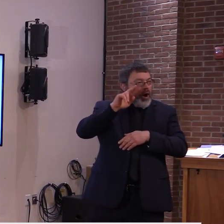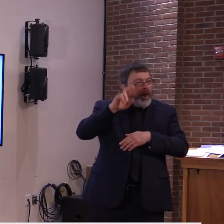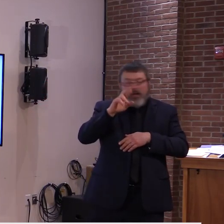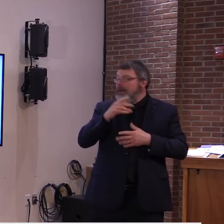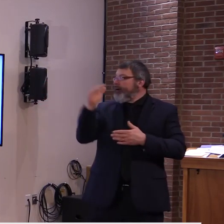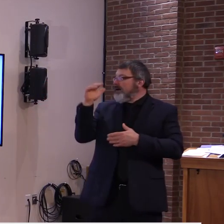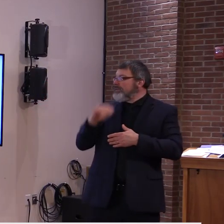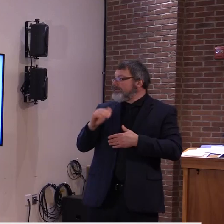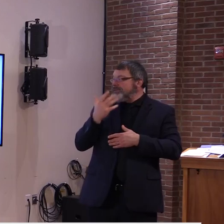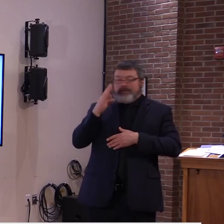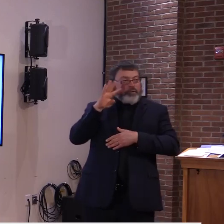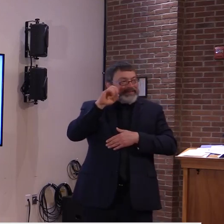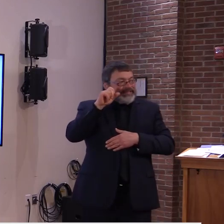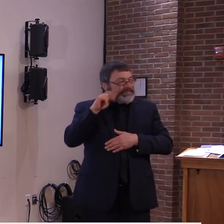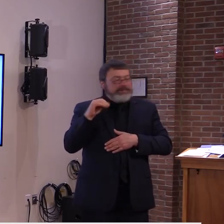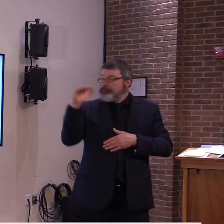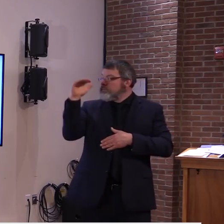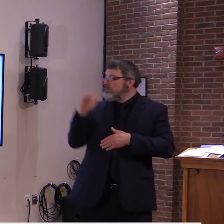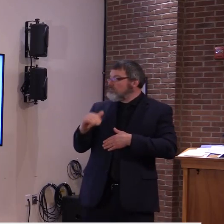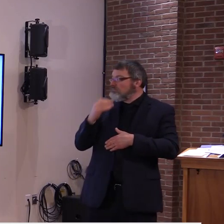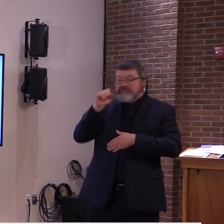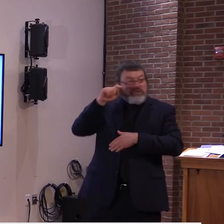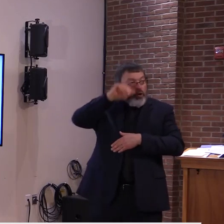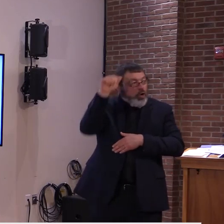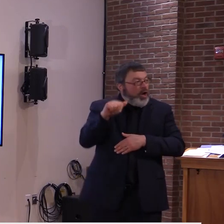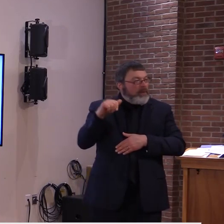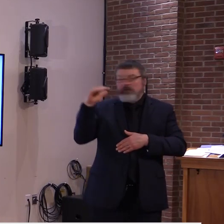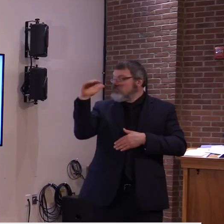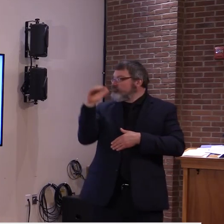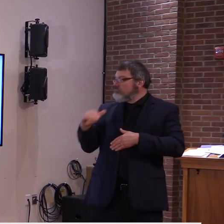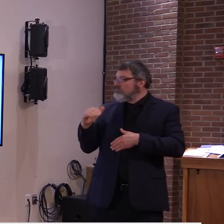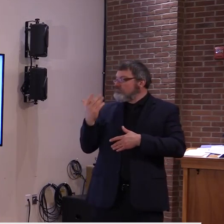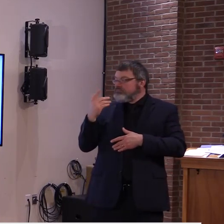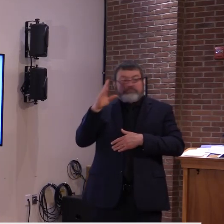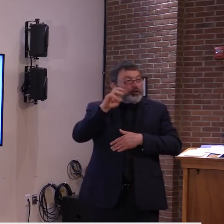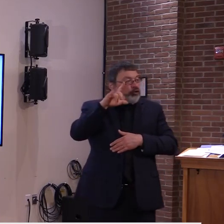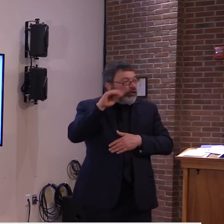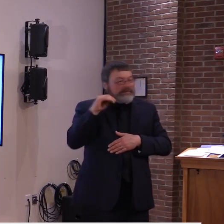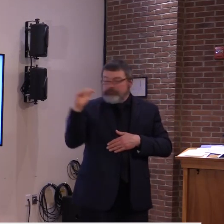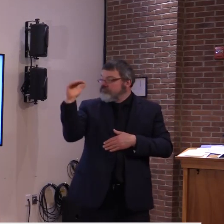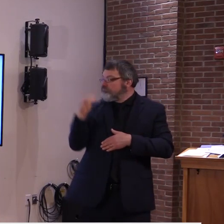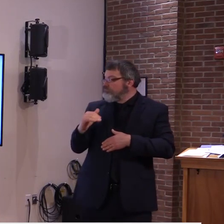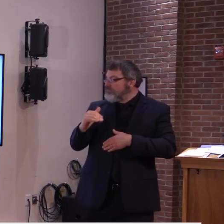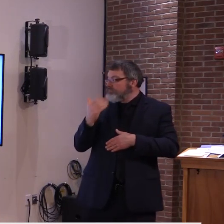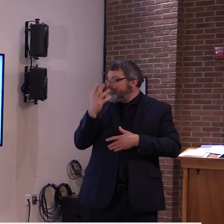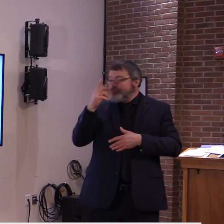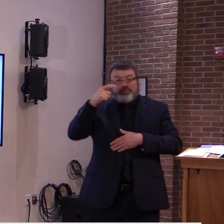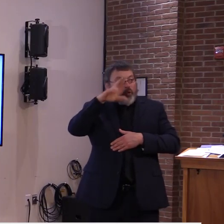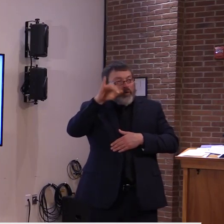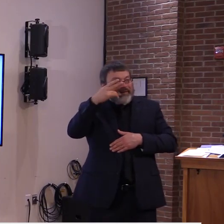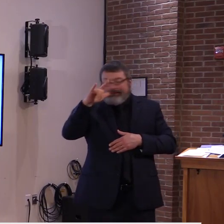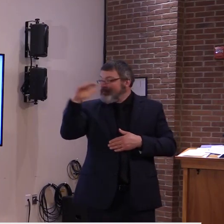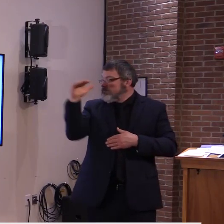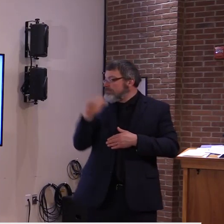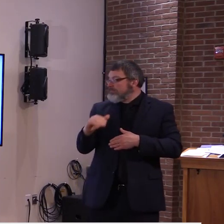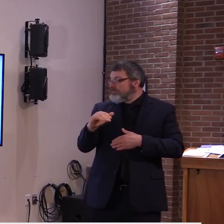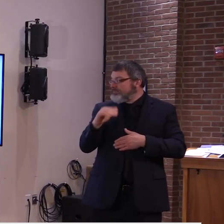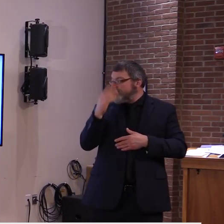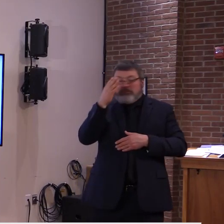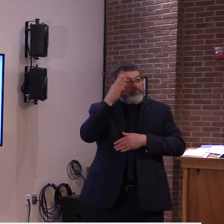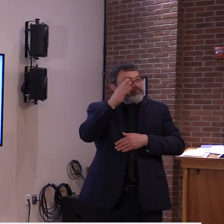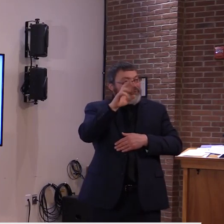call skilled nursing facilities. Some are lesser acute levels of care. And as you can see, the numbers are